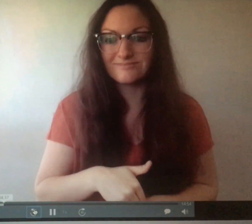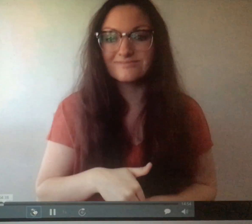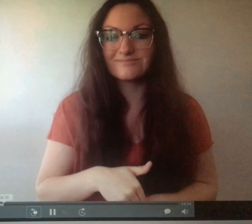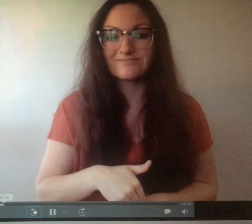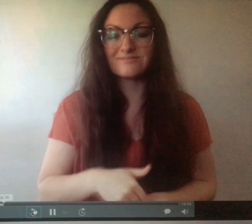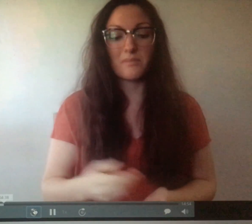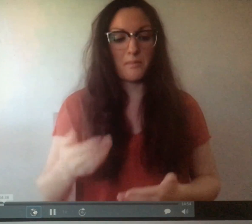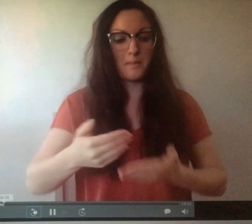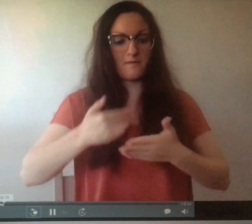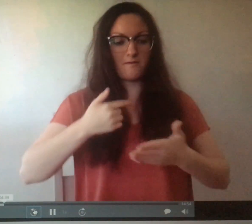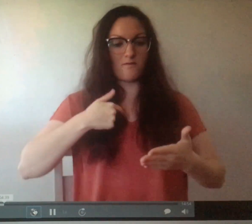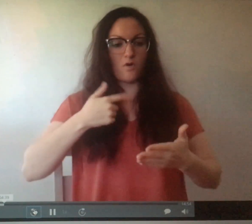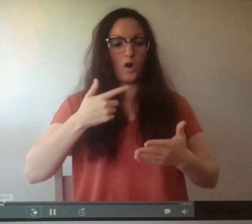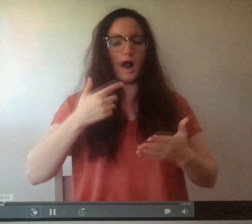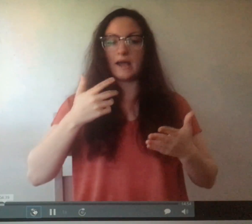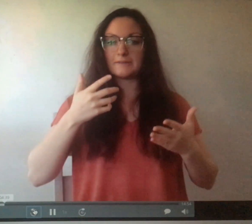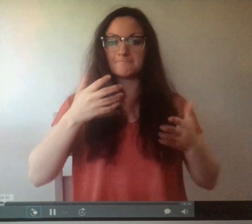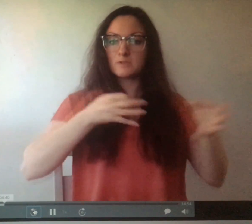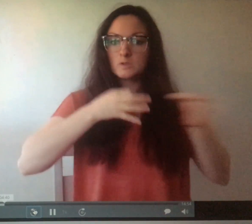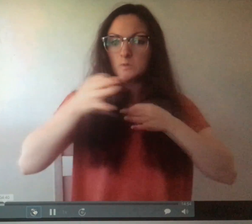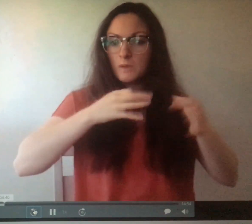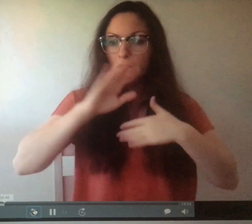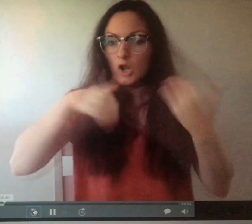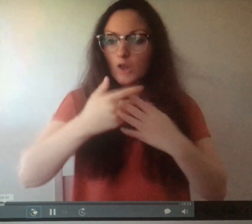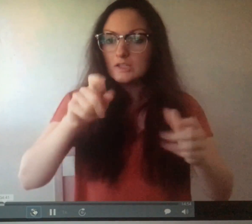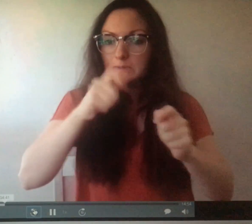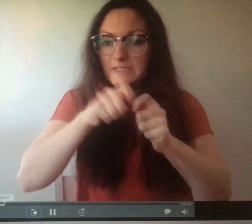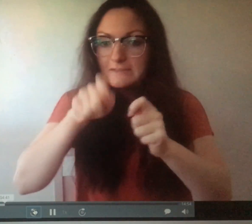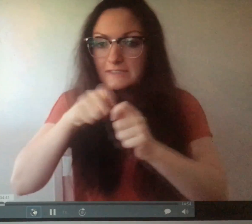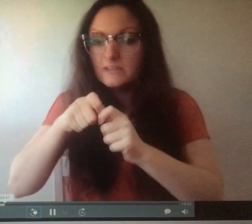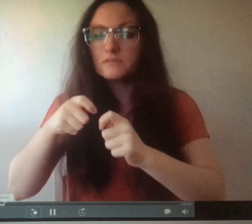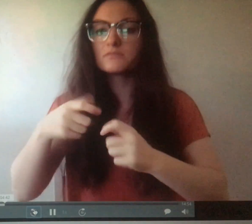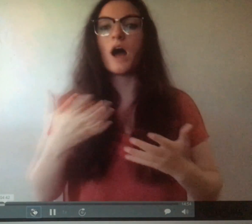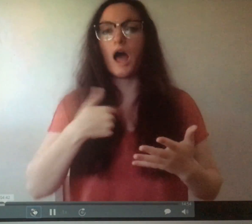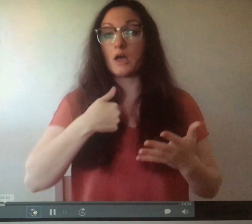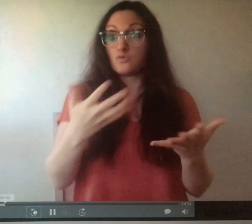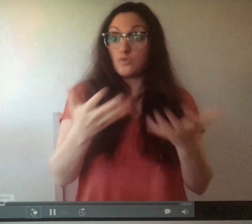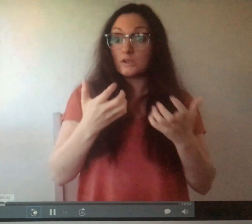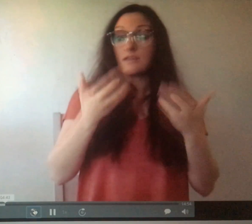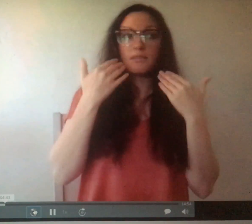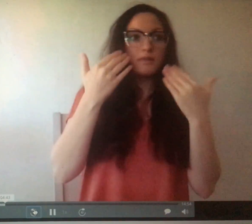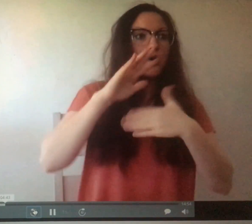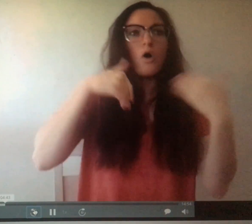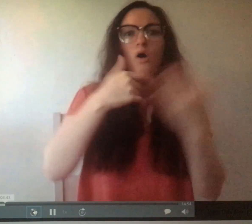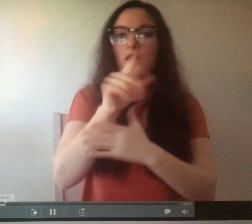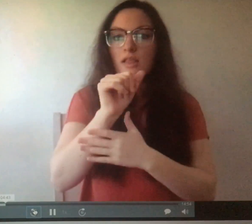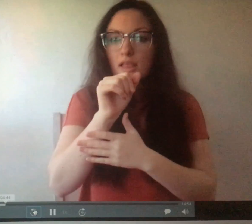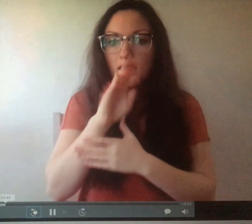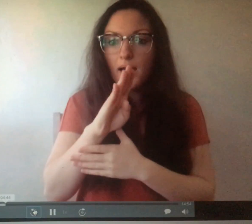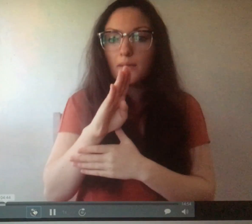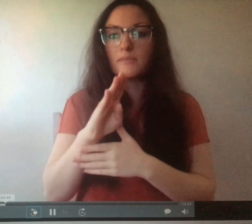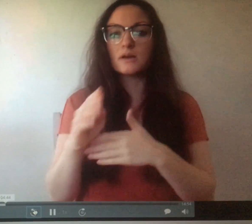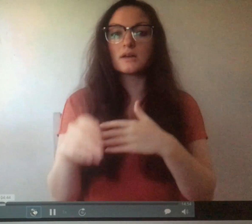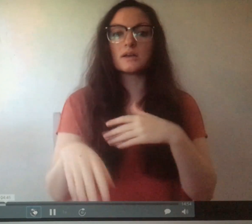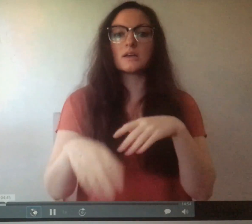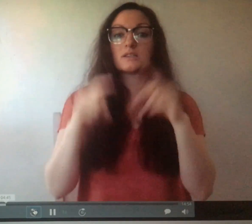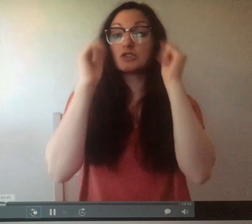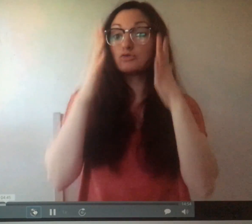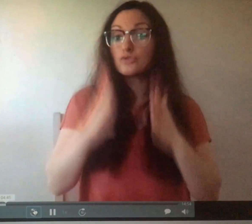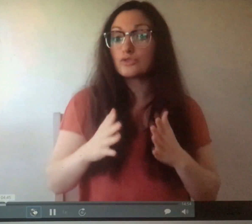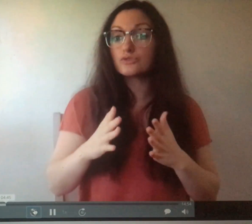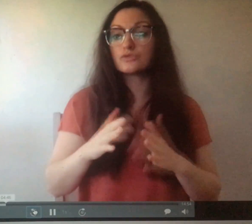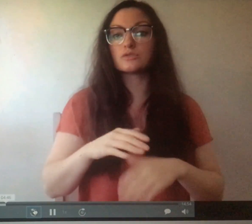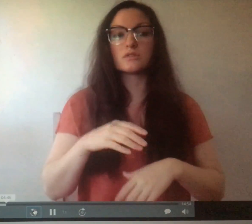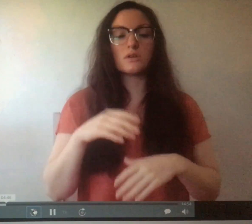of that, I want to thank all of the lab instructors and all of the team for working virtually nonstop over the course of the